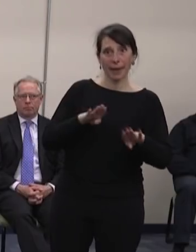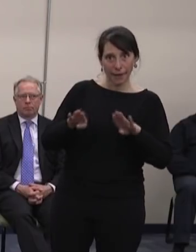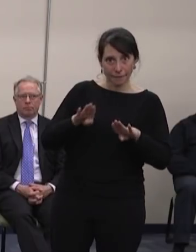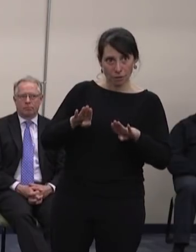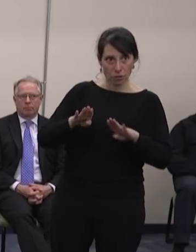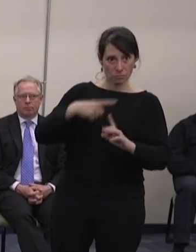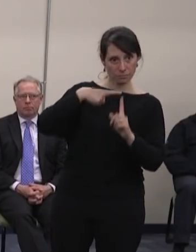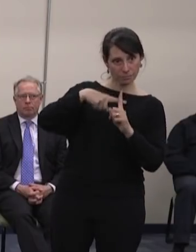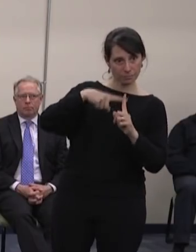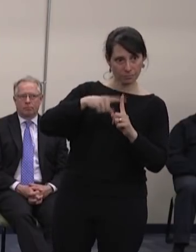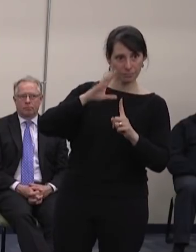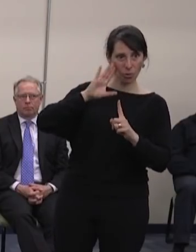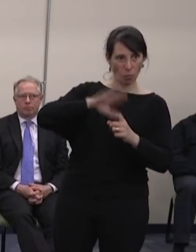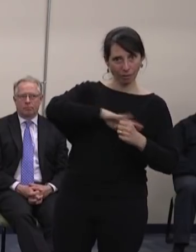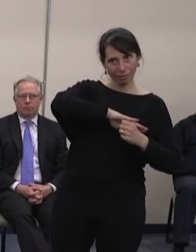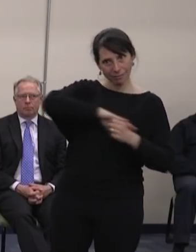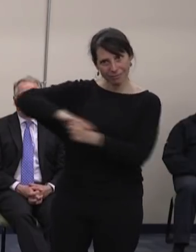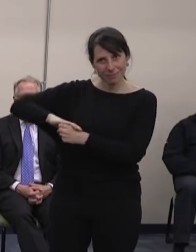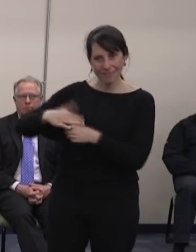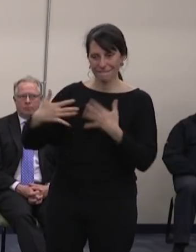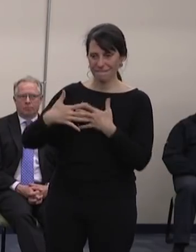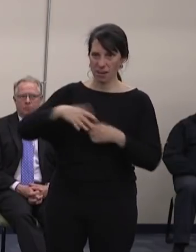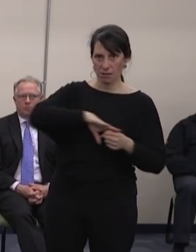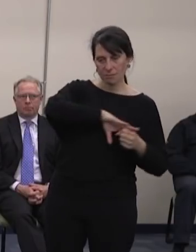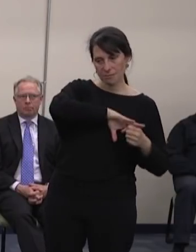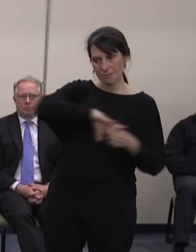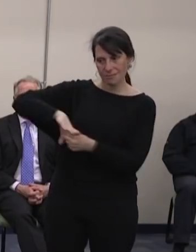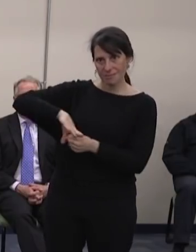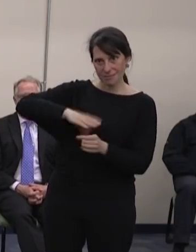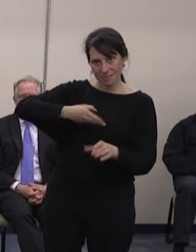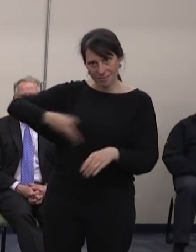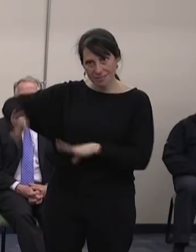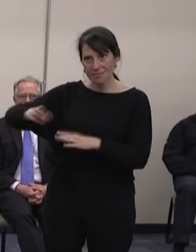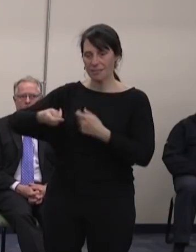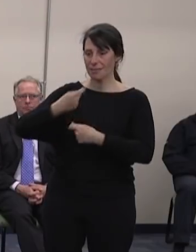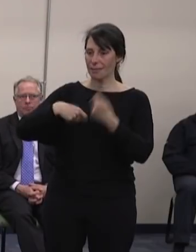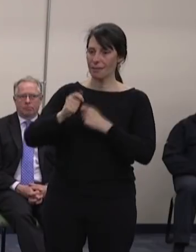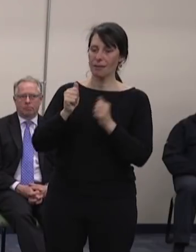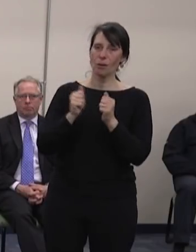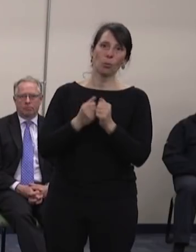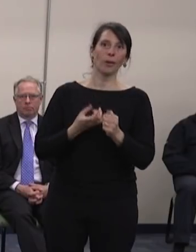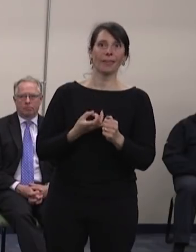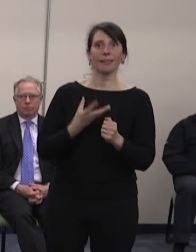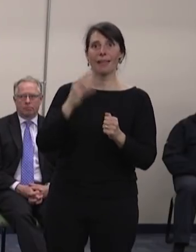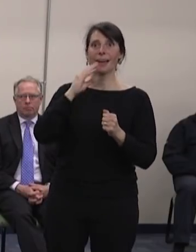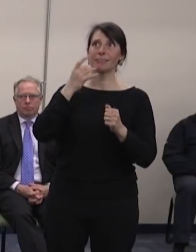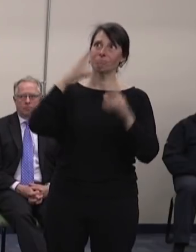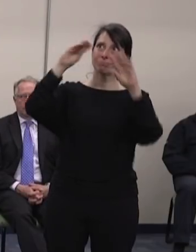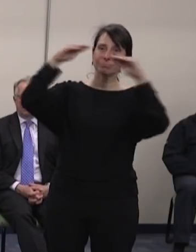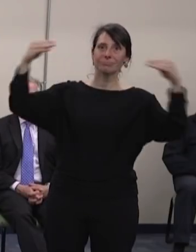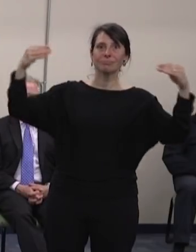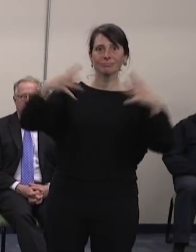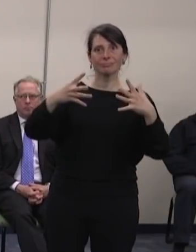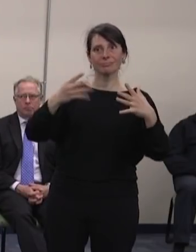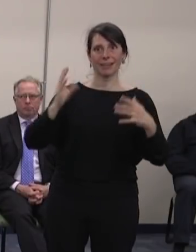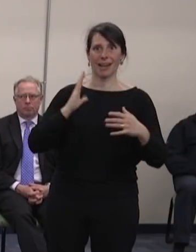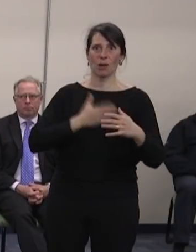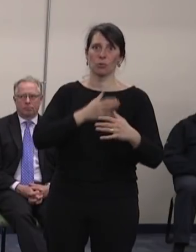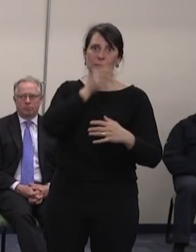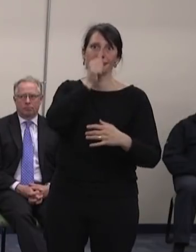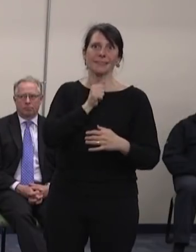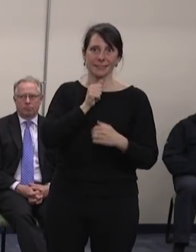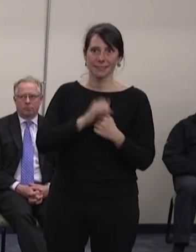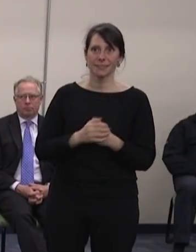back into hiding and serve as an example of light and resiliency. As for the